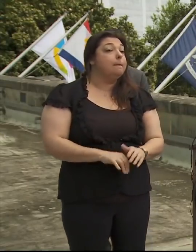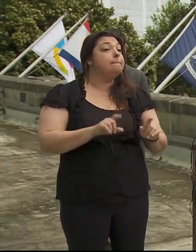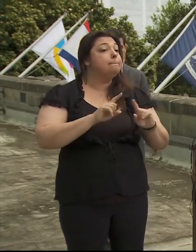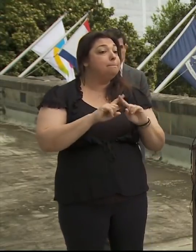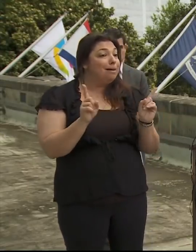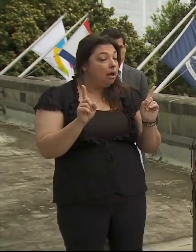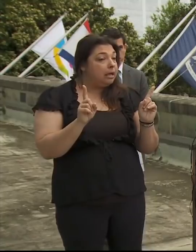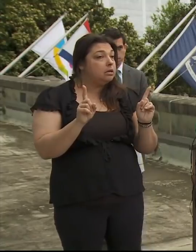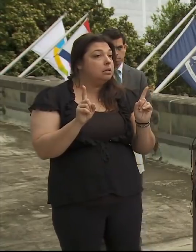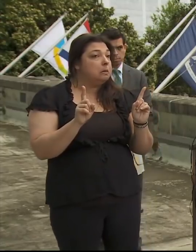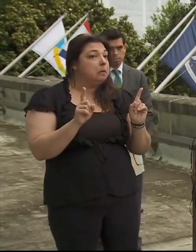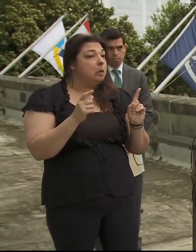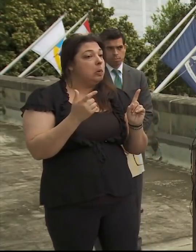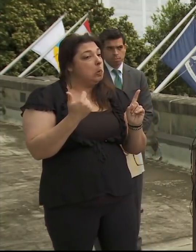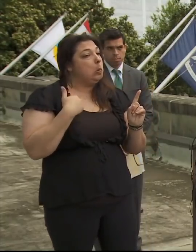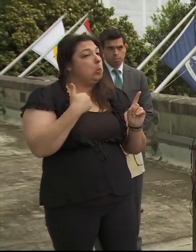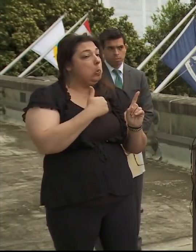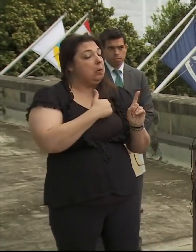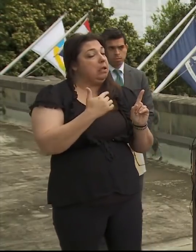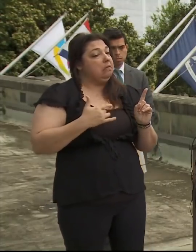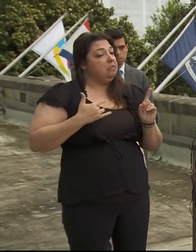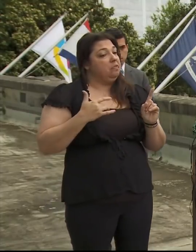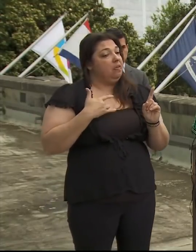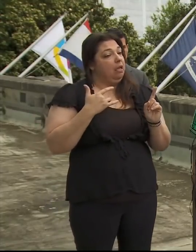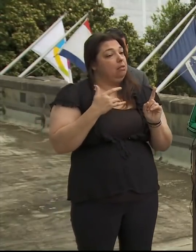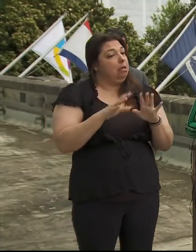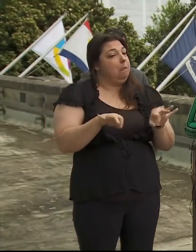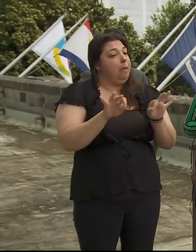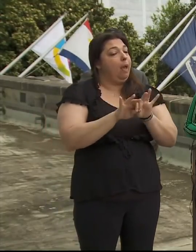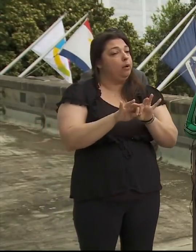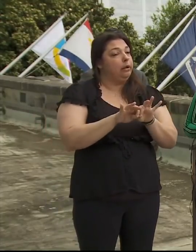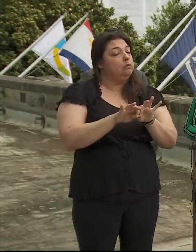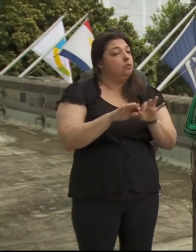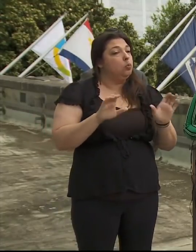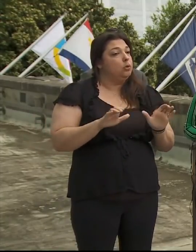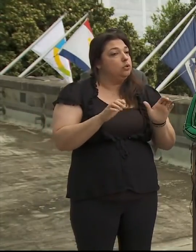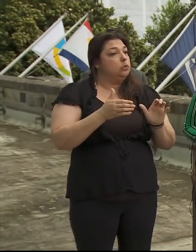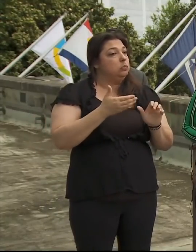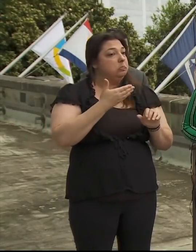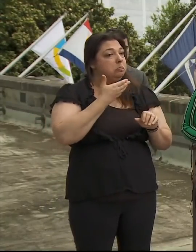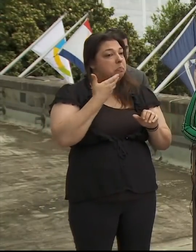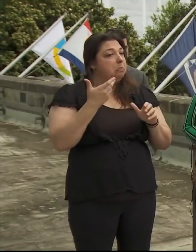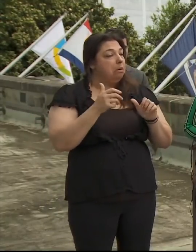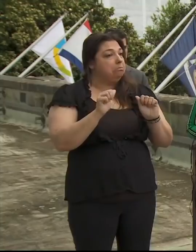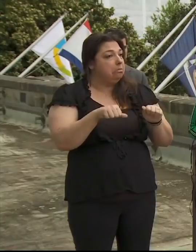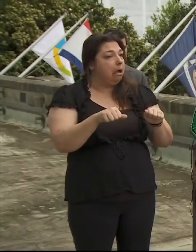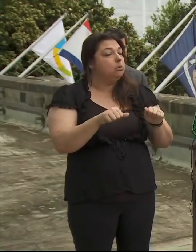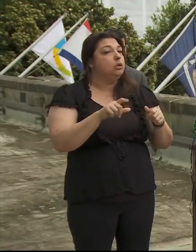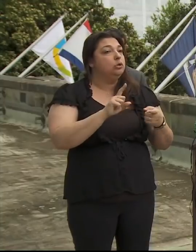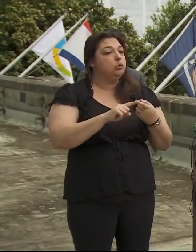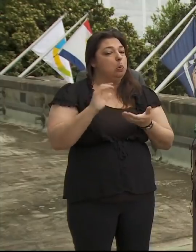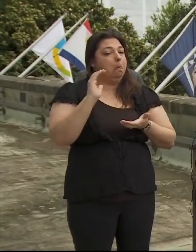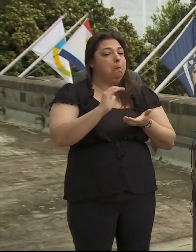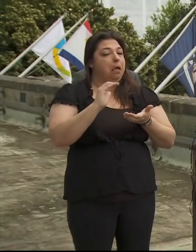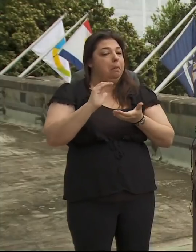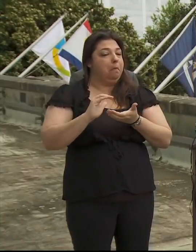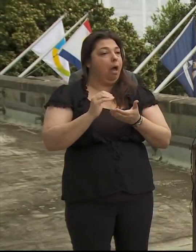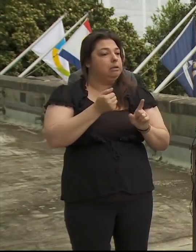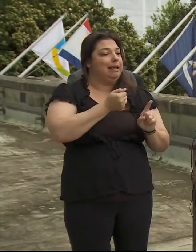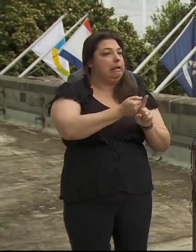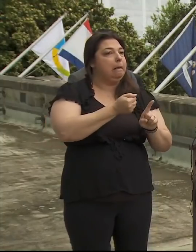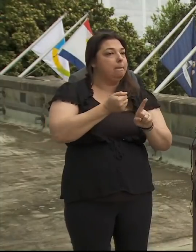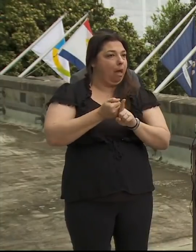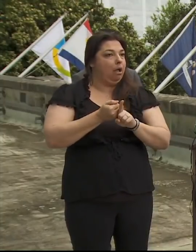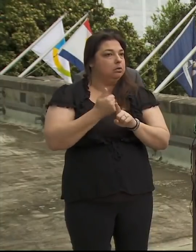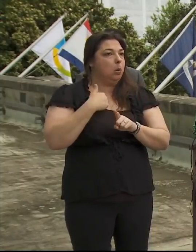But we feel that it's imperative that as a city we do the best that we can, again, to minimize the hit that